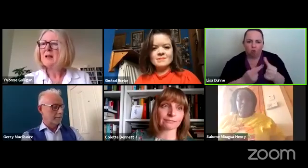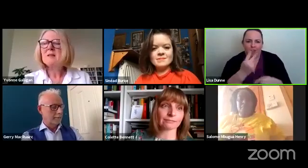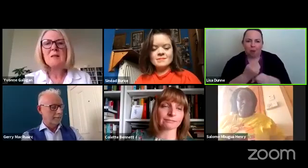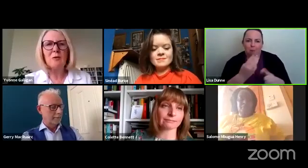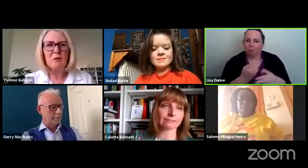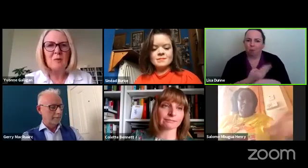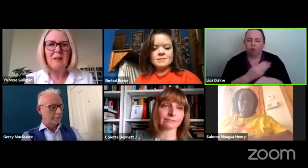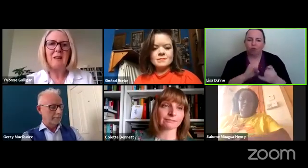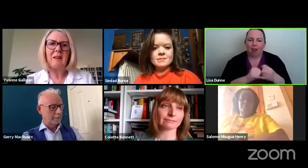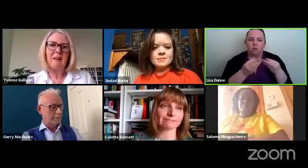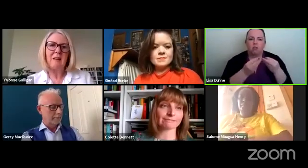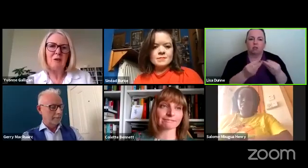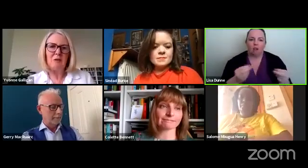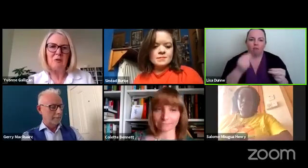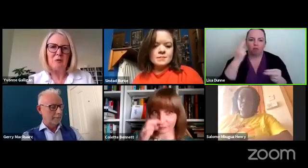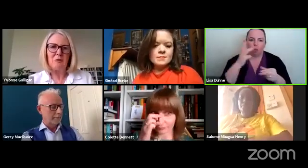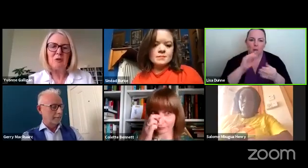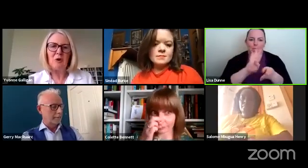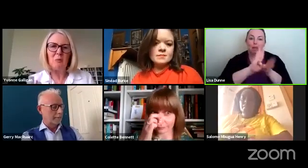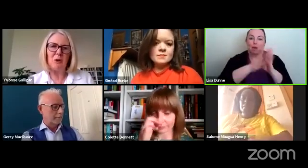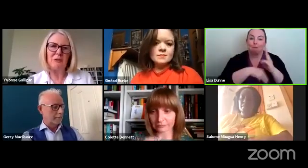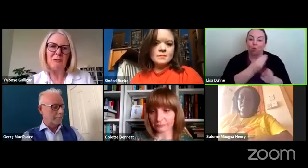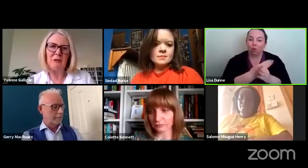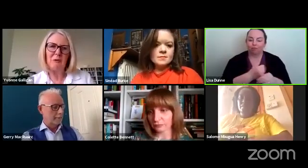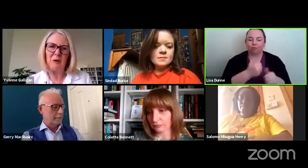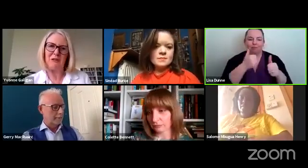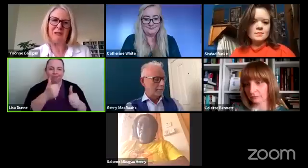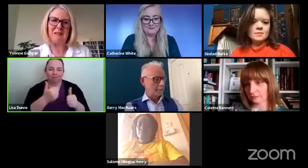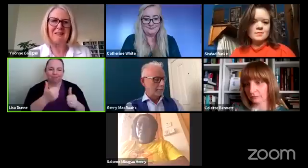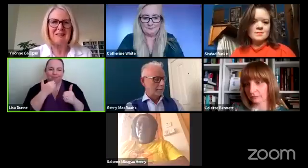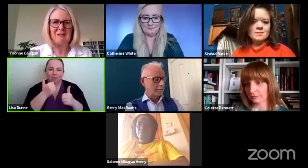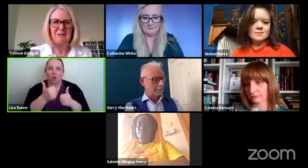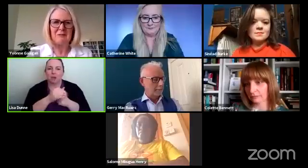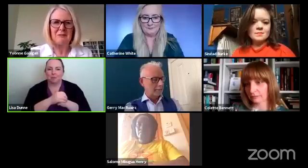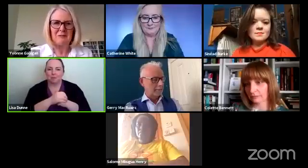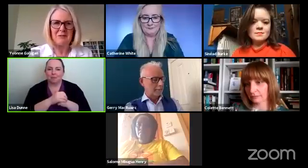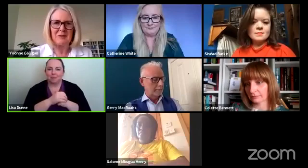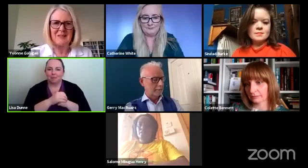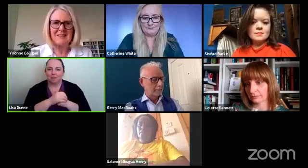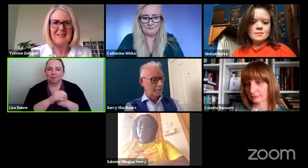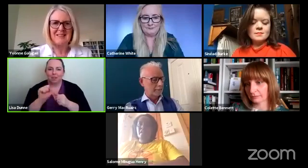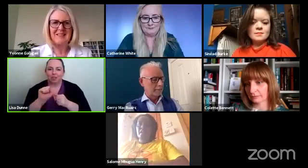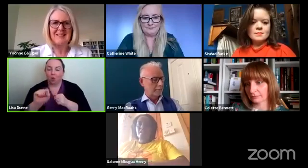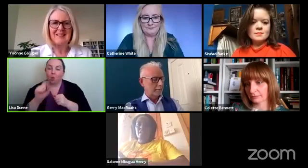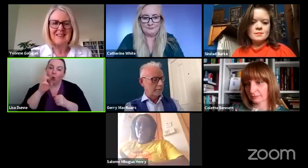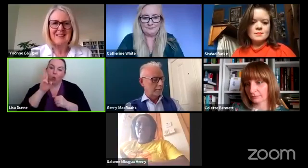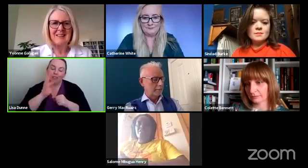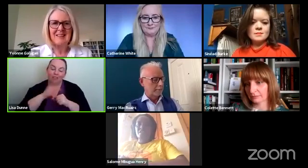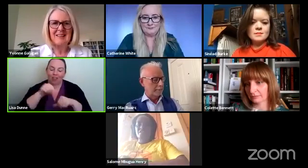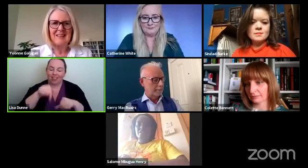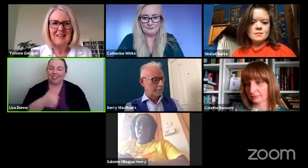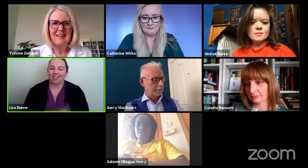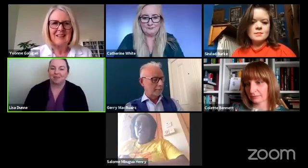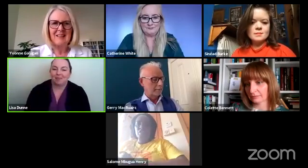Colette. Salome, in your view, your one wish for this?